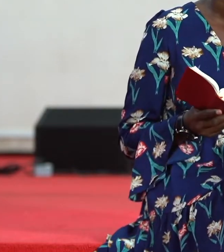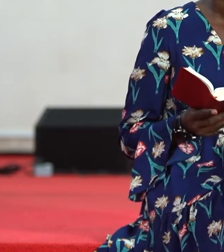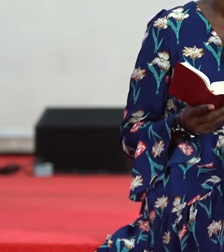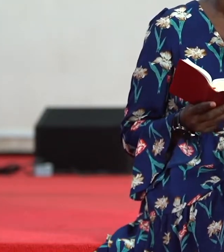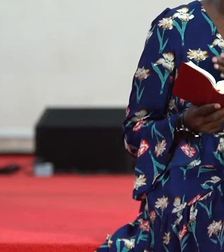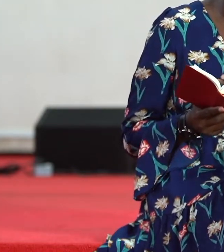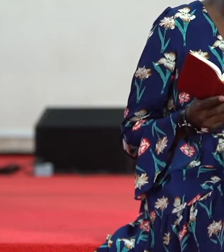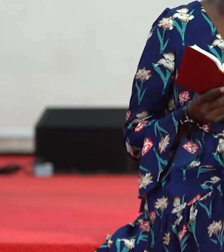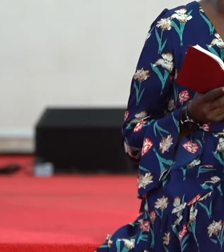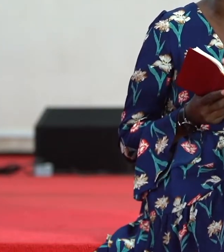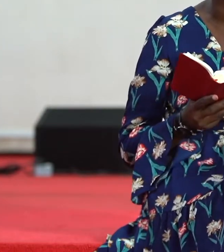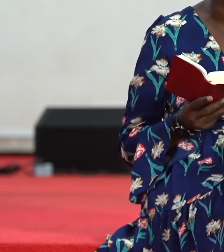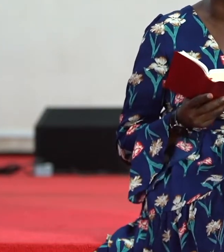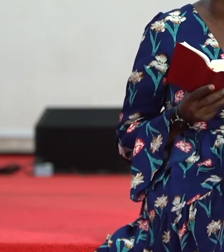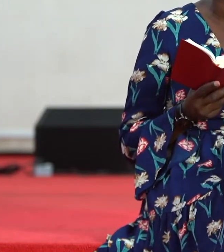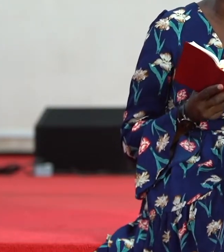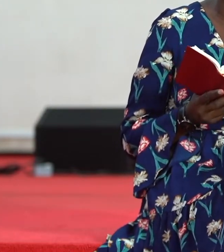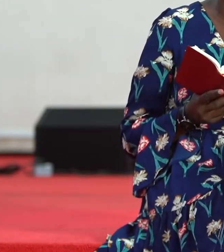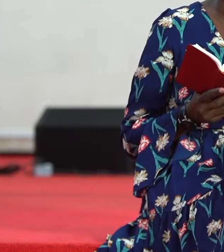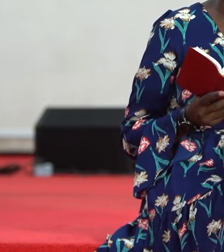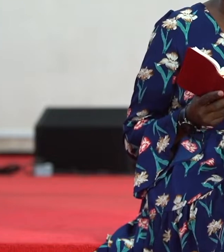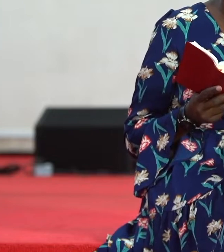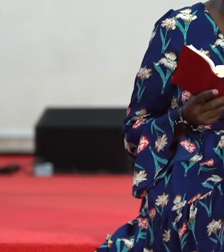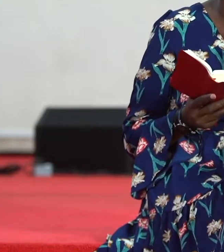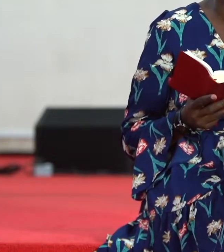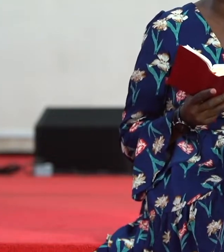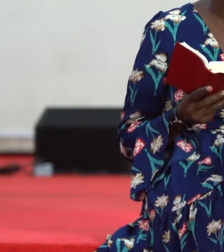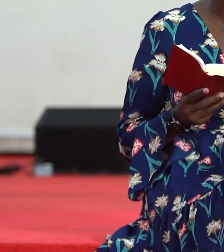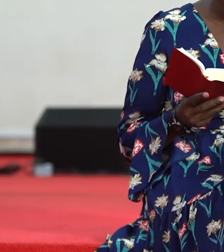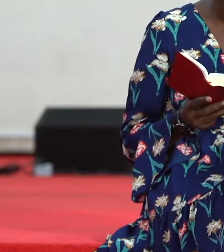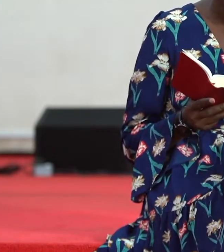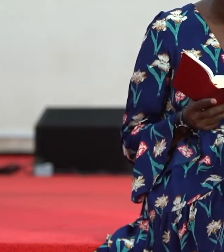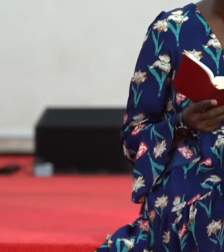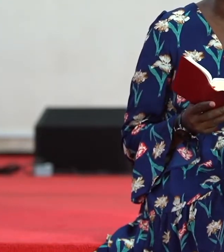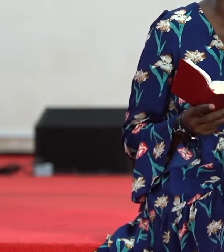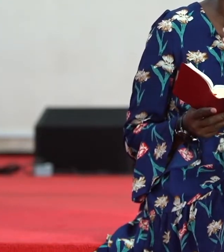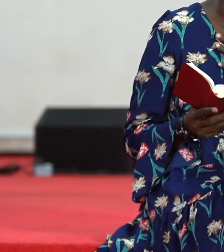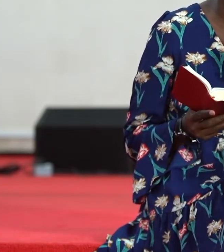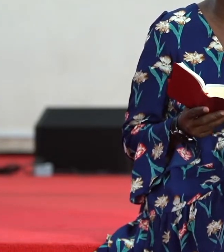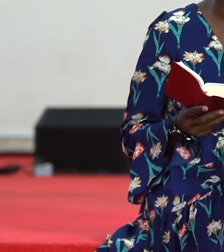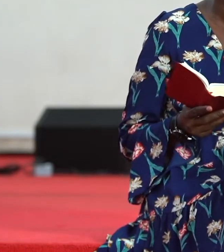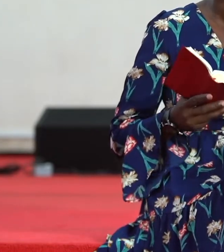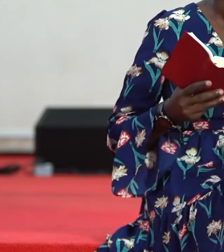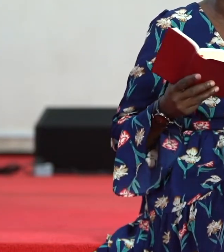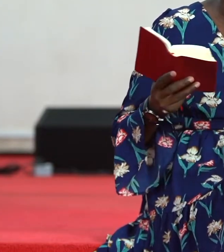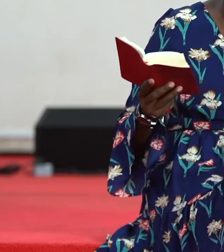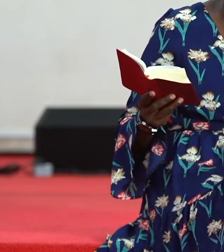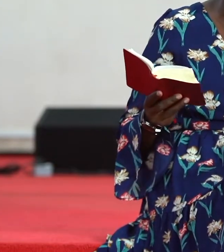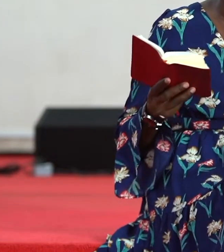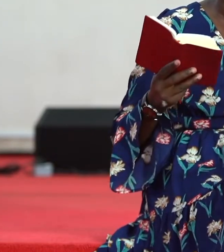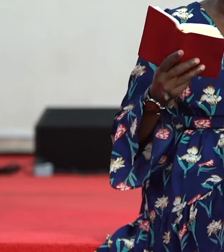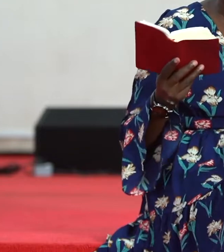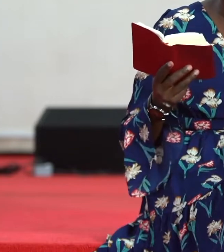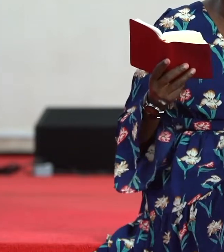grace. The third incredible blessing that God has given us is forgiveness. All of